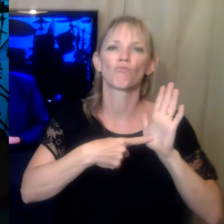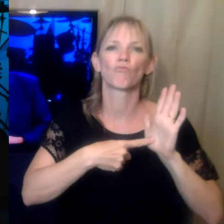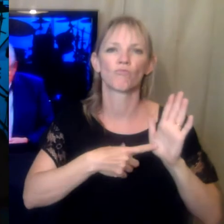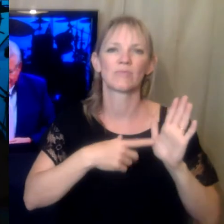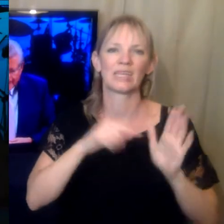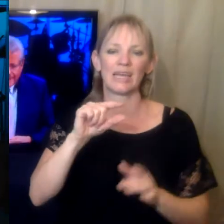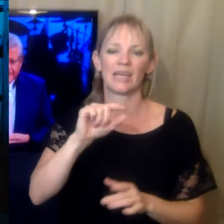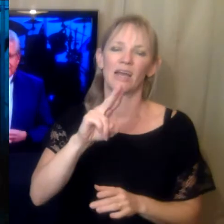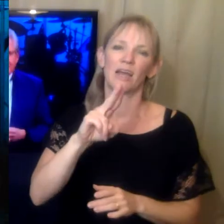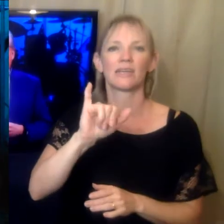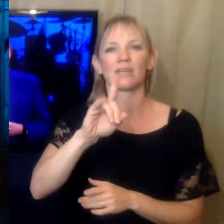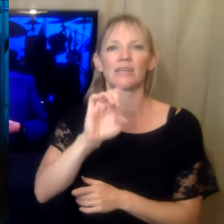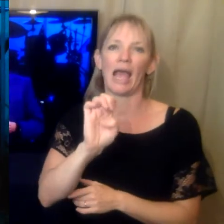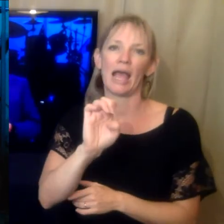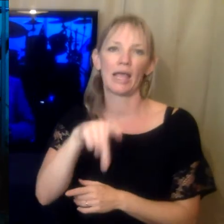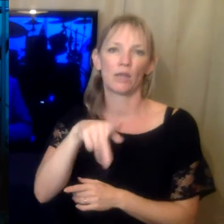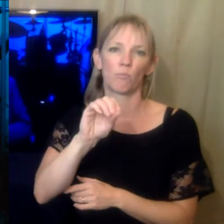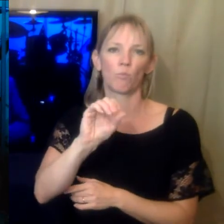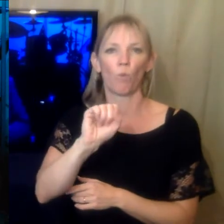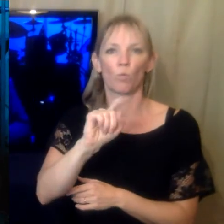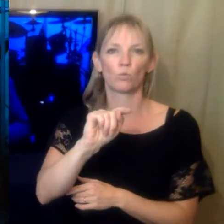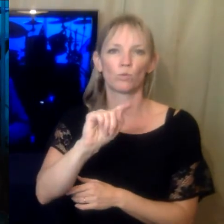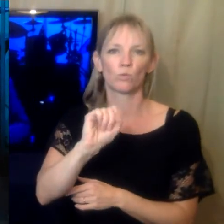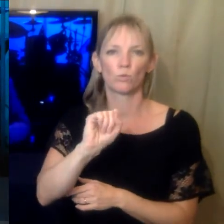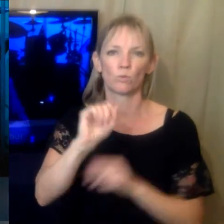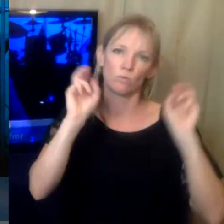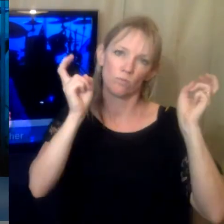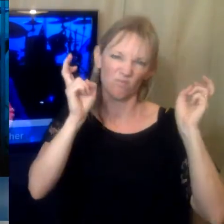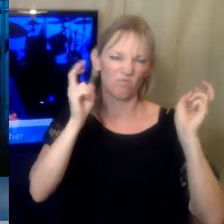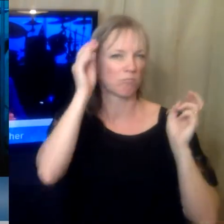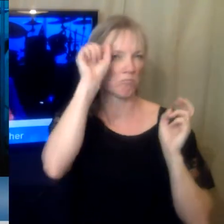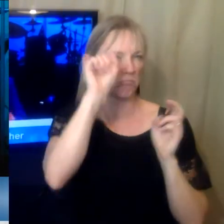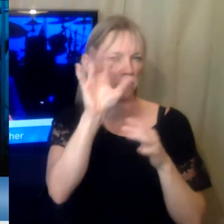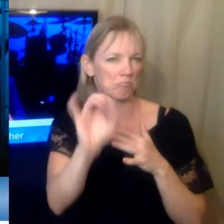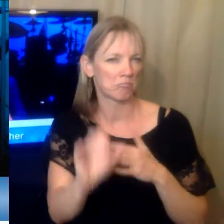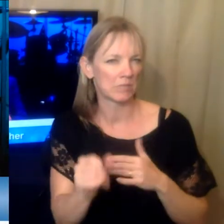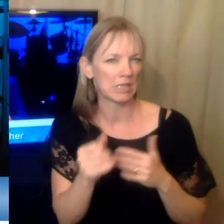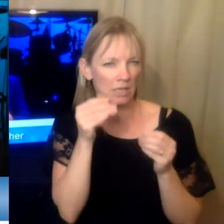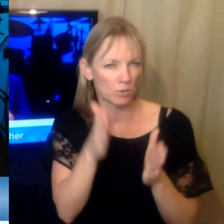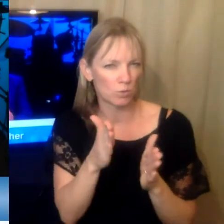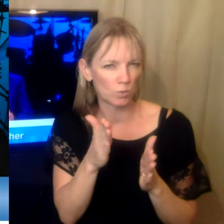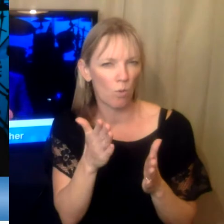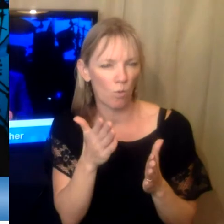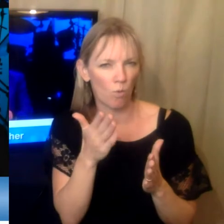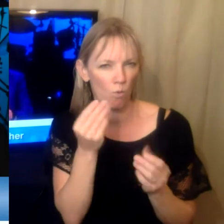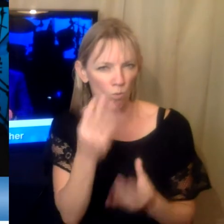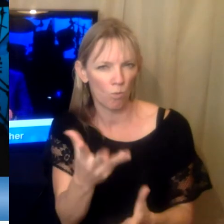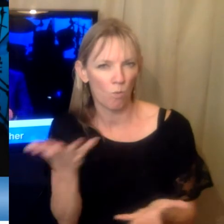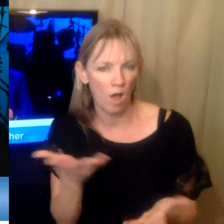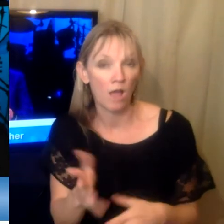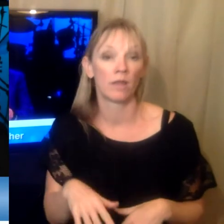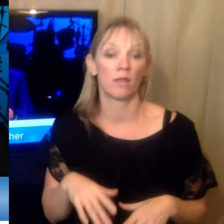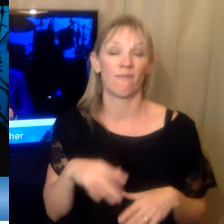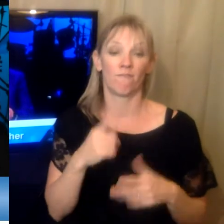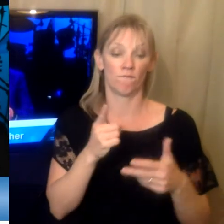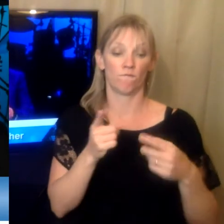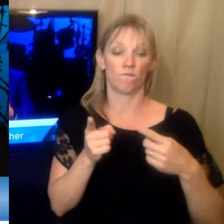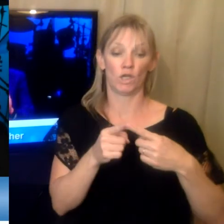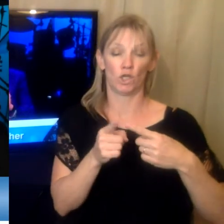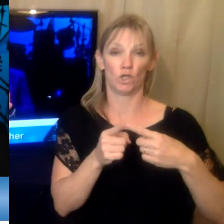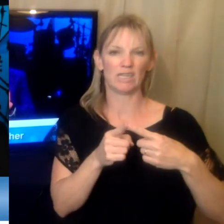leave you with those. And the first one is, be there for each other.